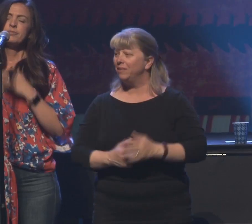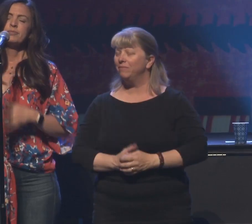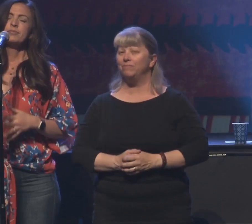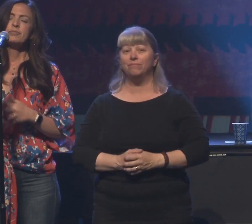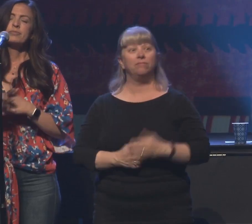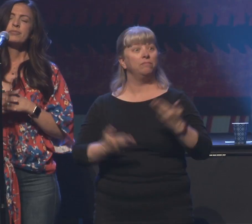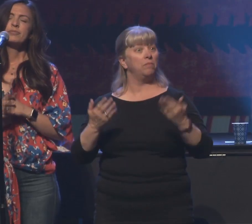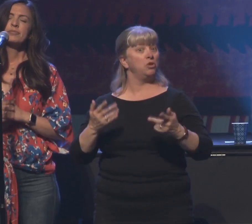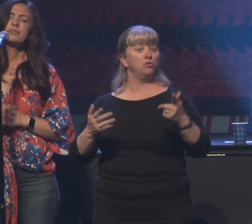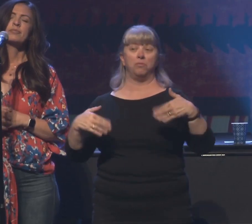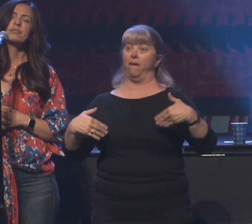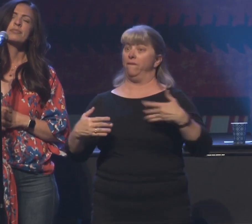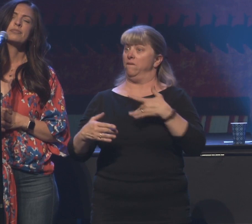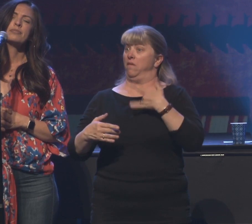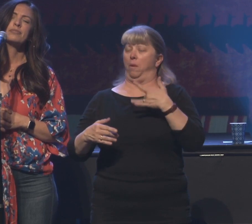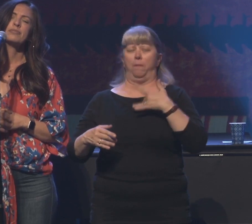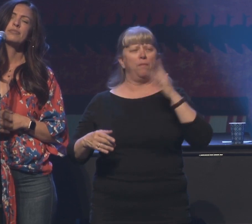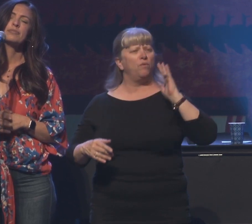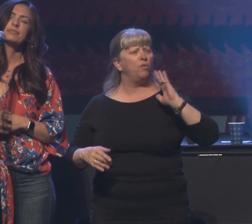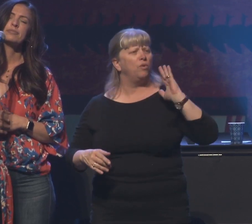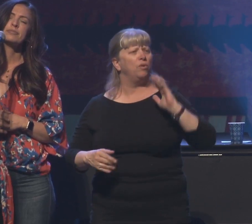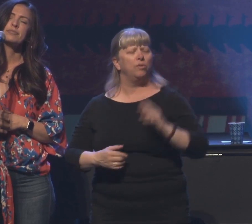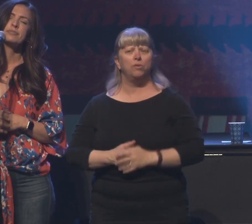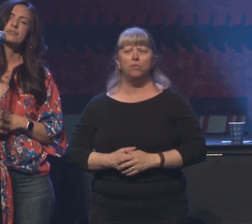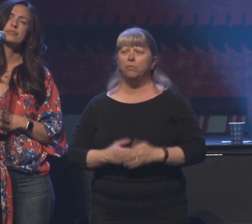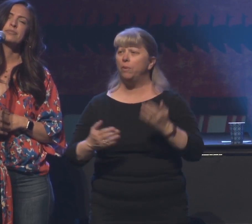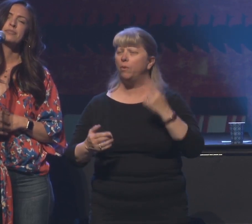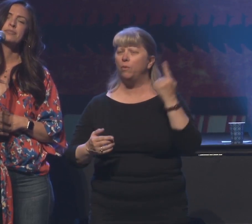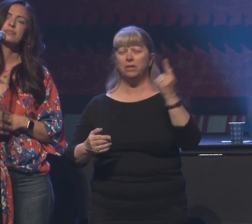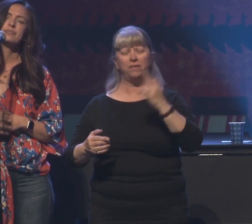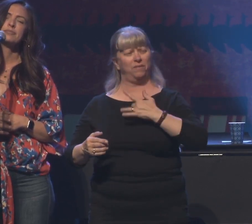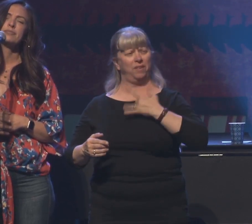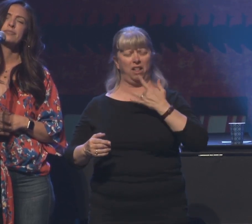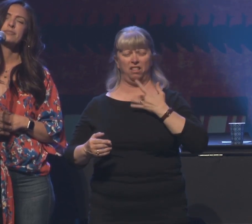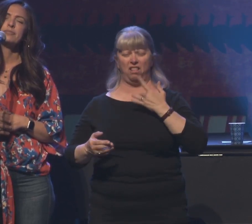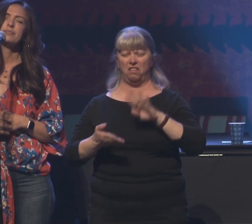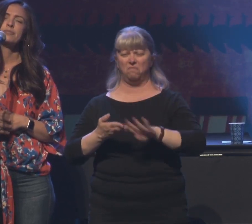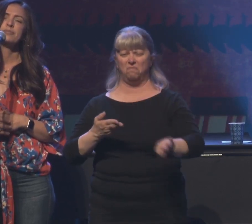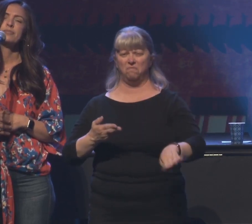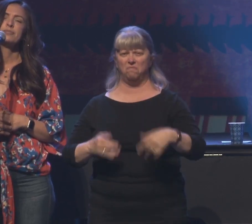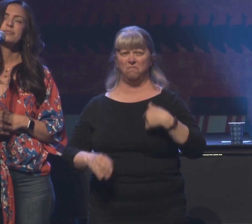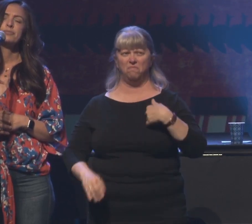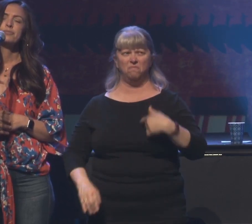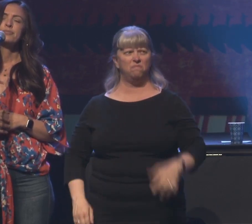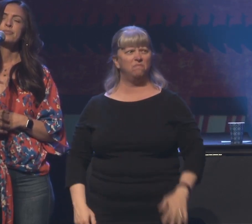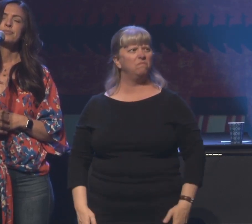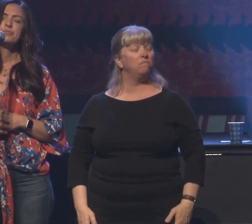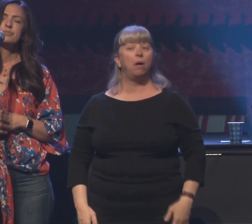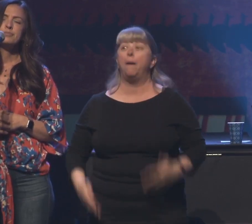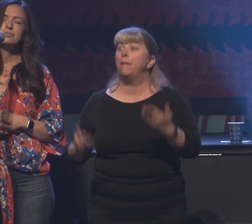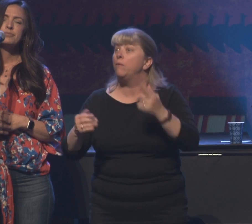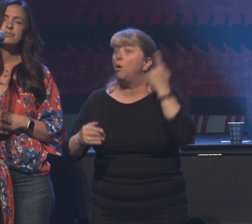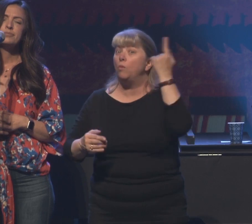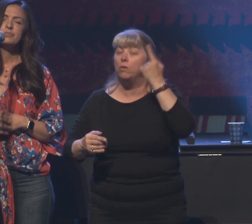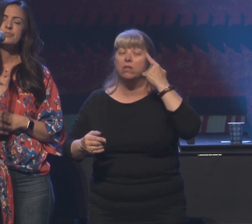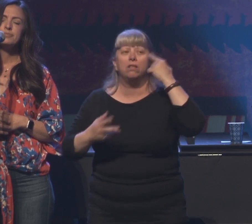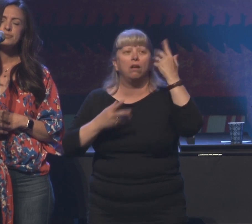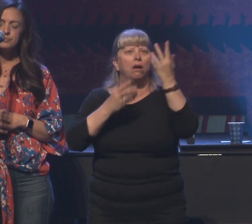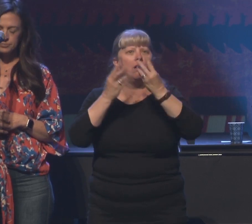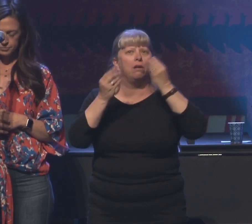Maybe you have not felt that way before. Maybe you've always felt like an outsider. Maybe you've always been caught